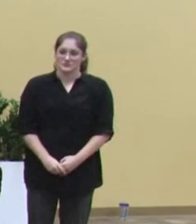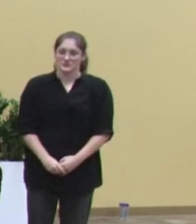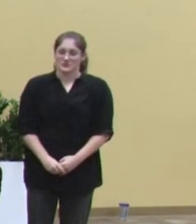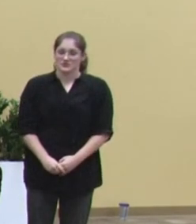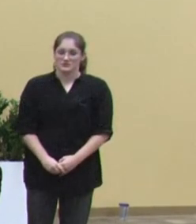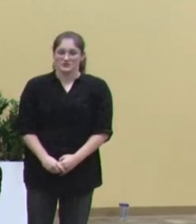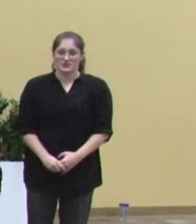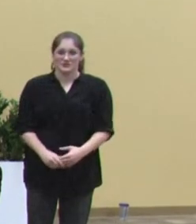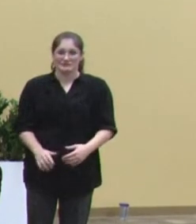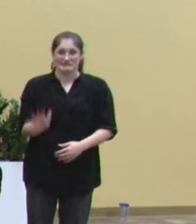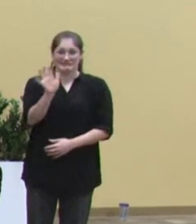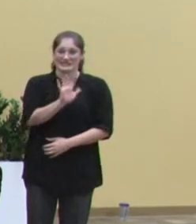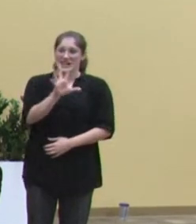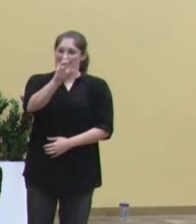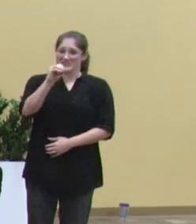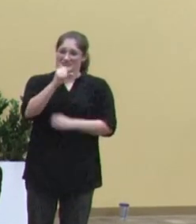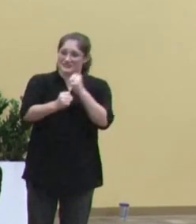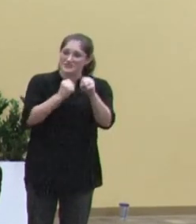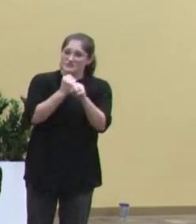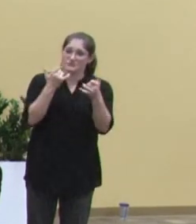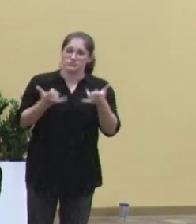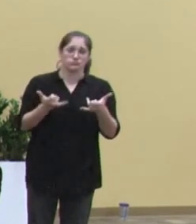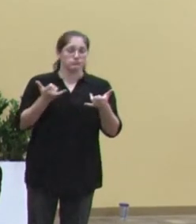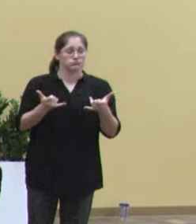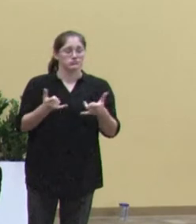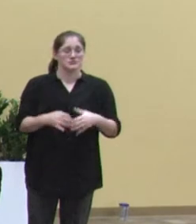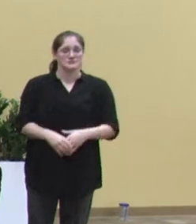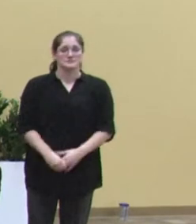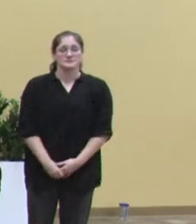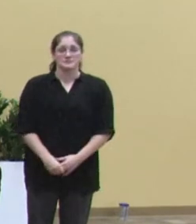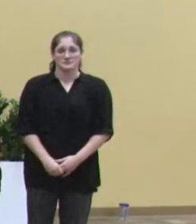50 years ago. And so,